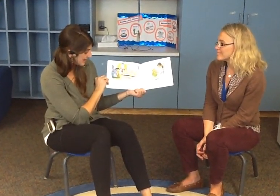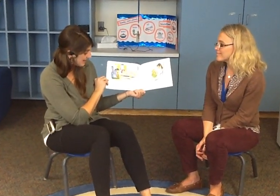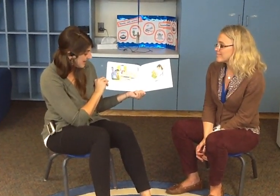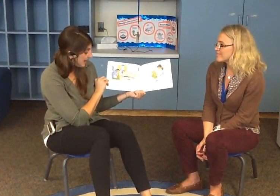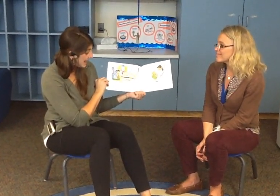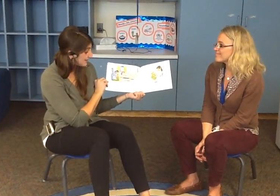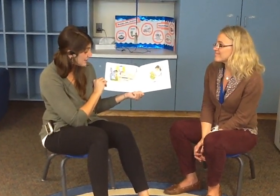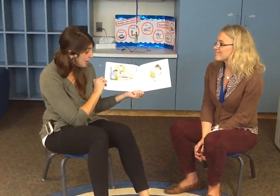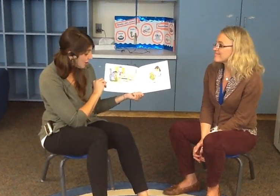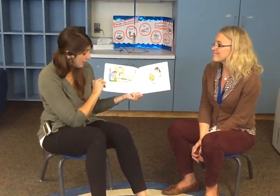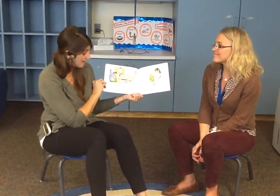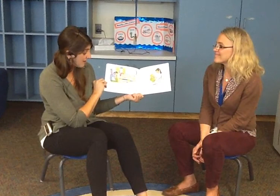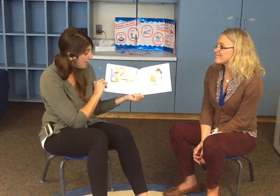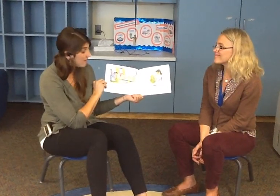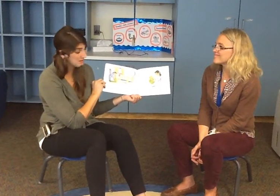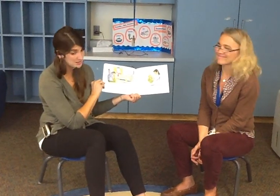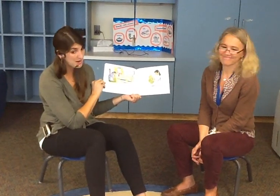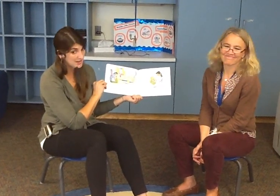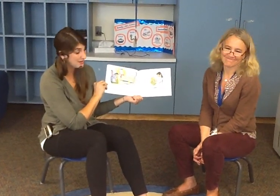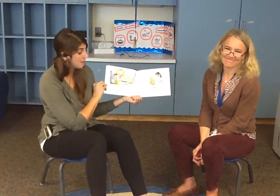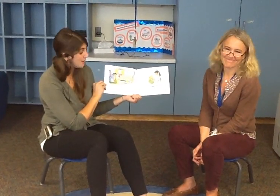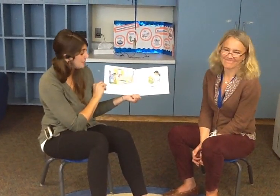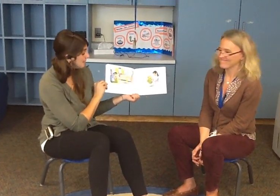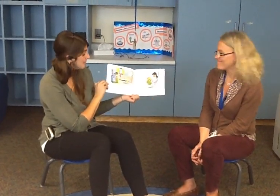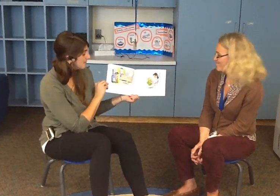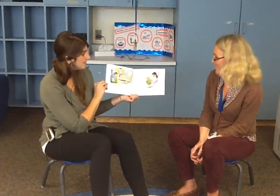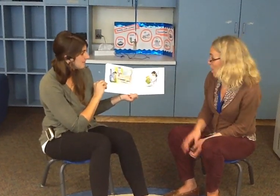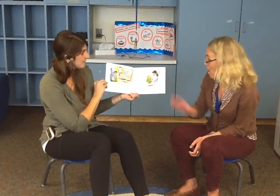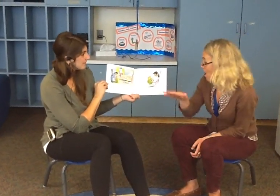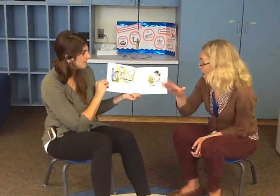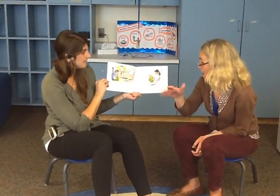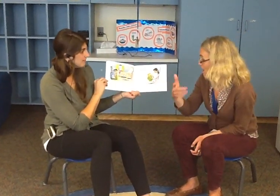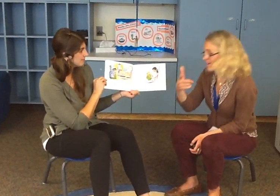he said. I know I've always wanted a home.